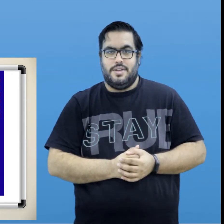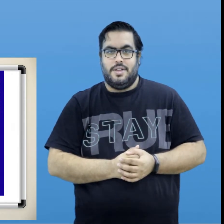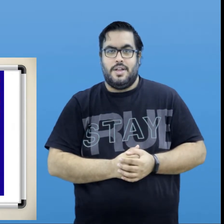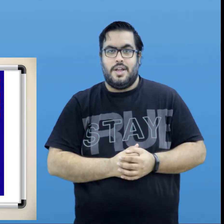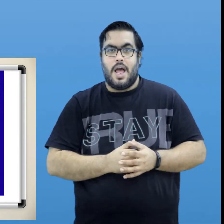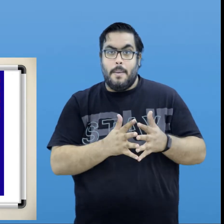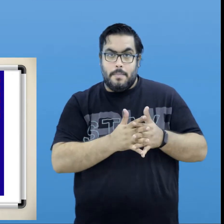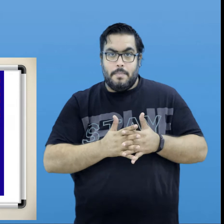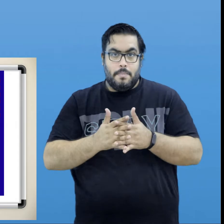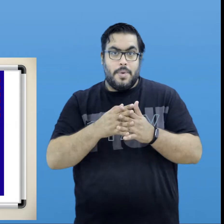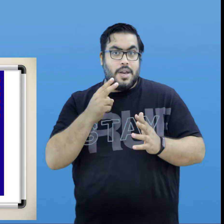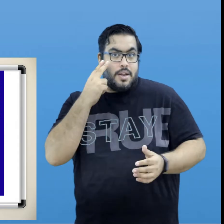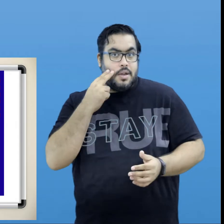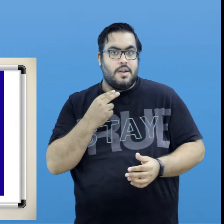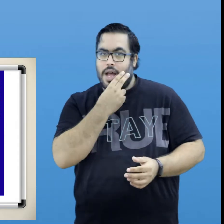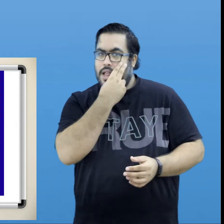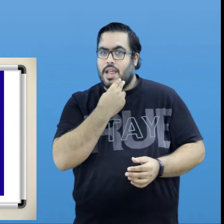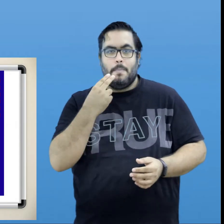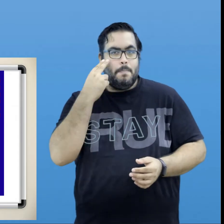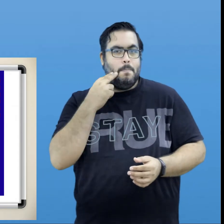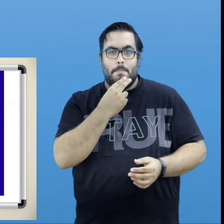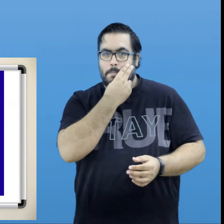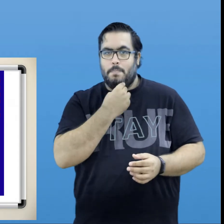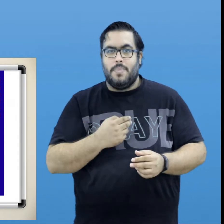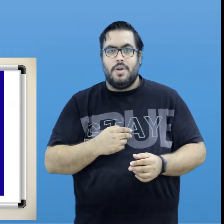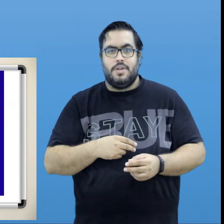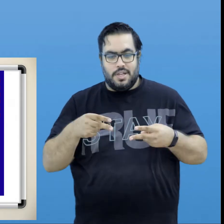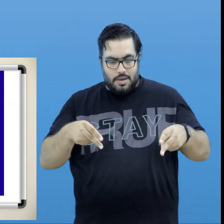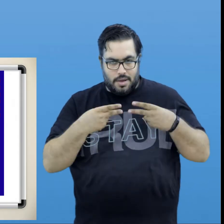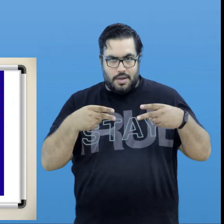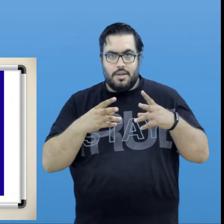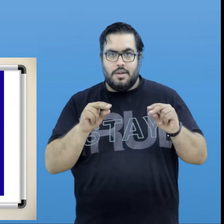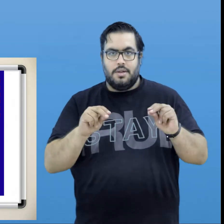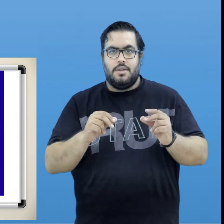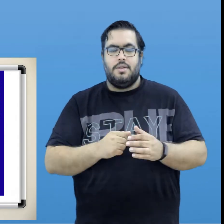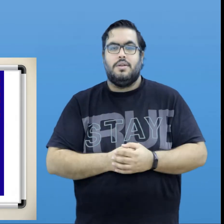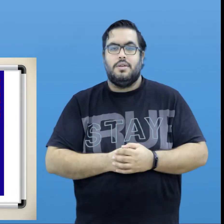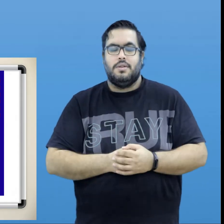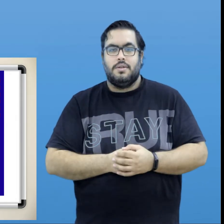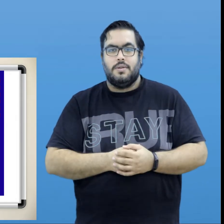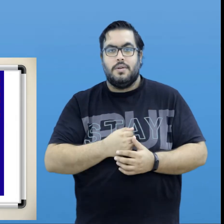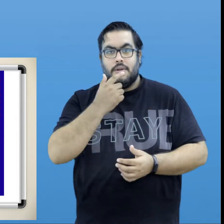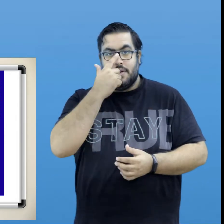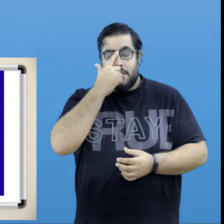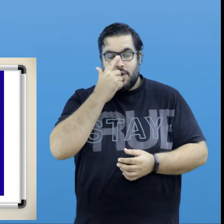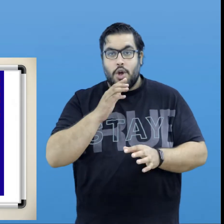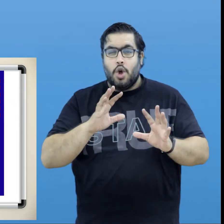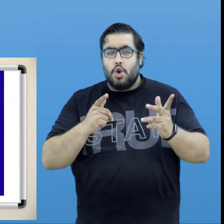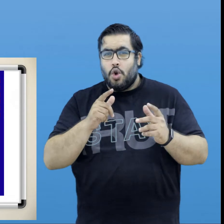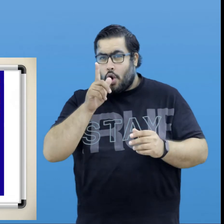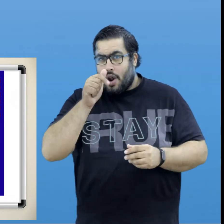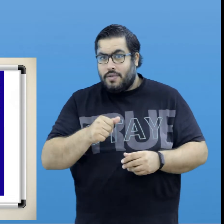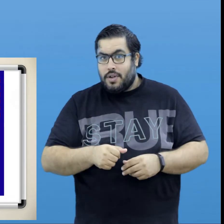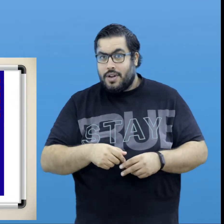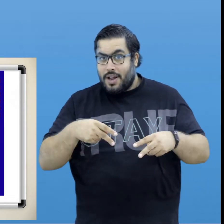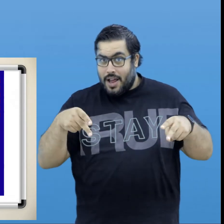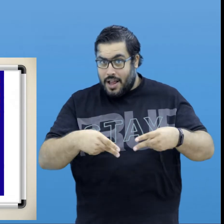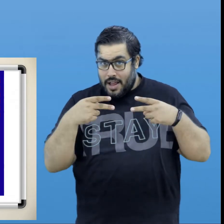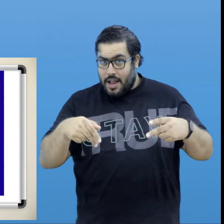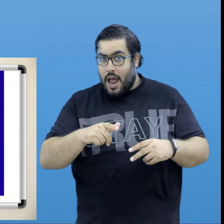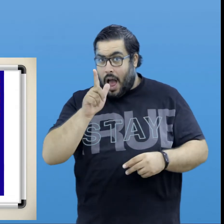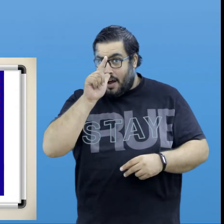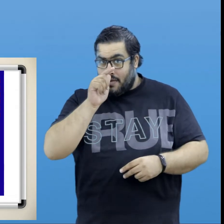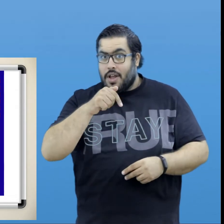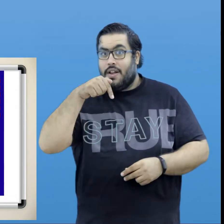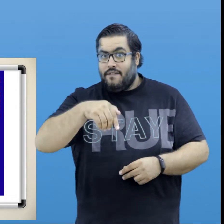Now let's see how restaurants can improve their items in the menu. Restaurants should